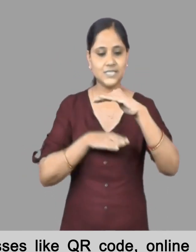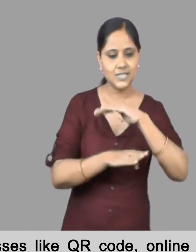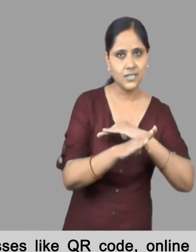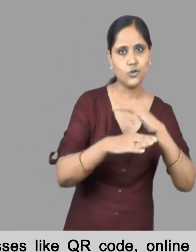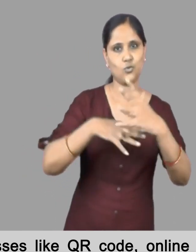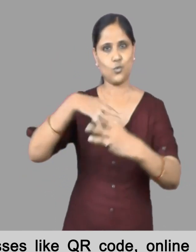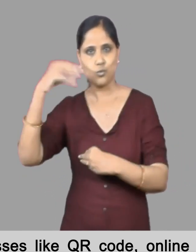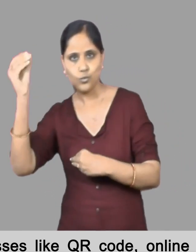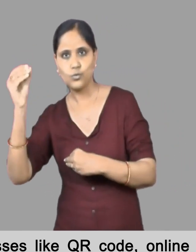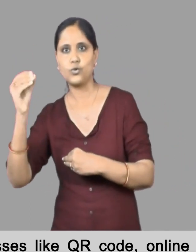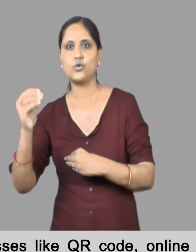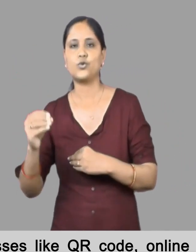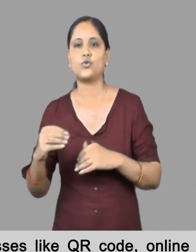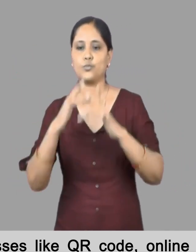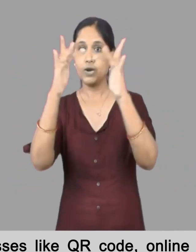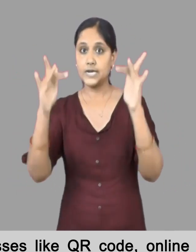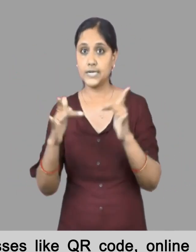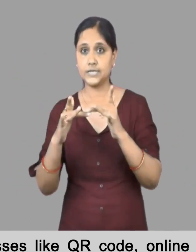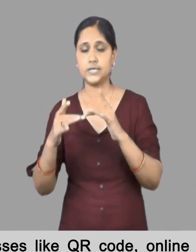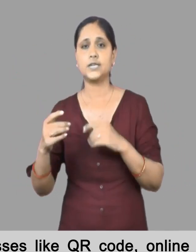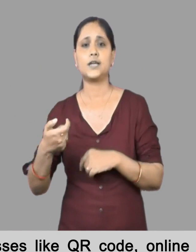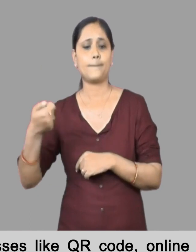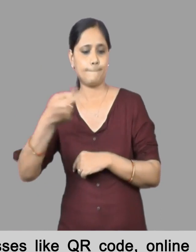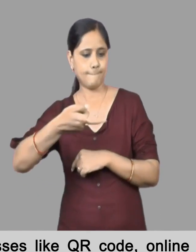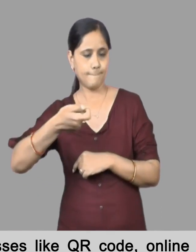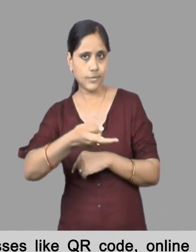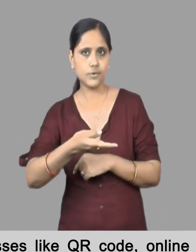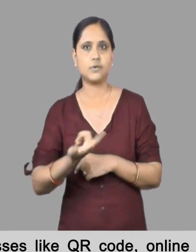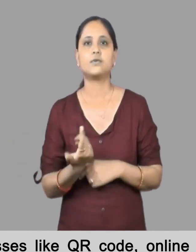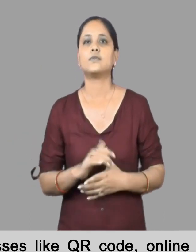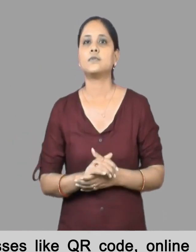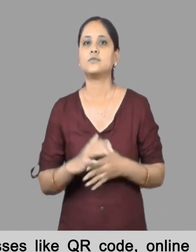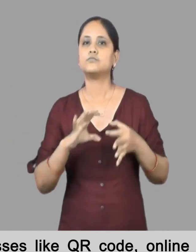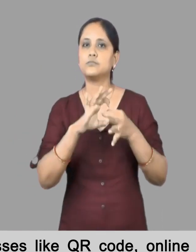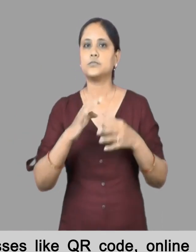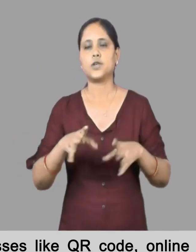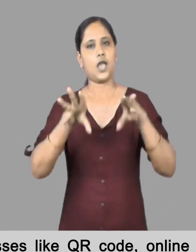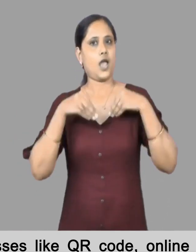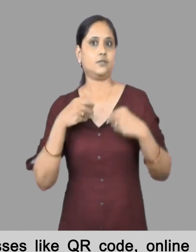forms, digital payments for both check-in and check-out.